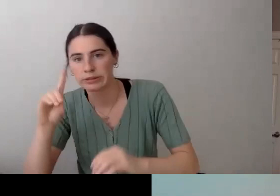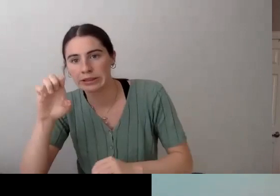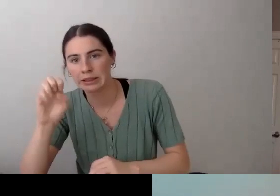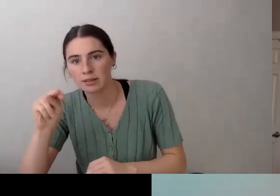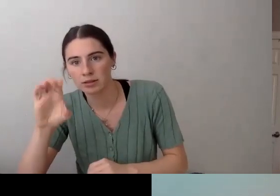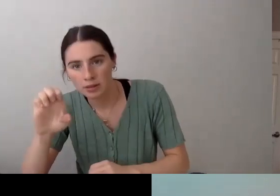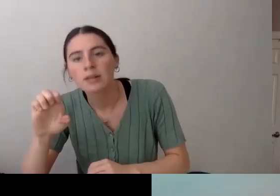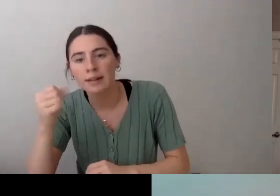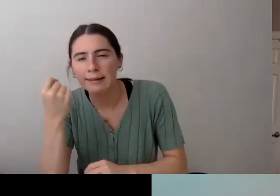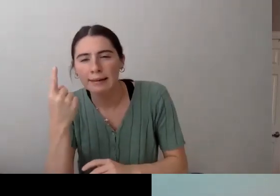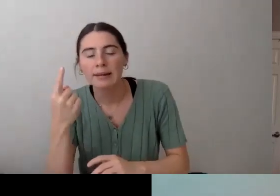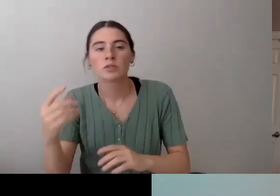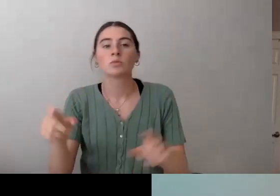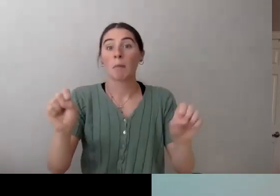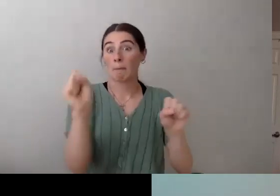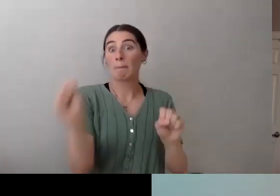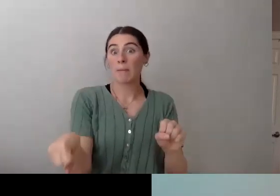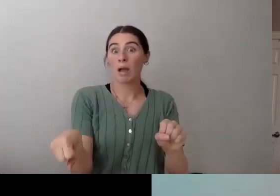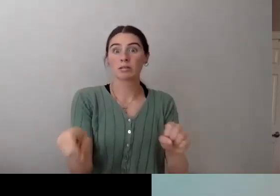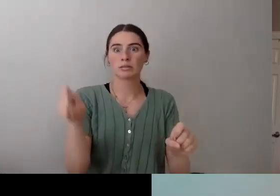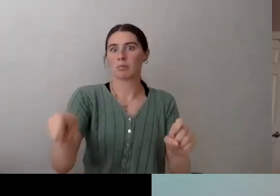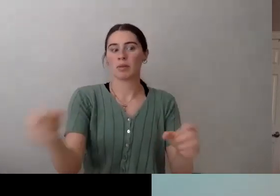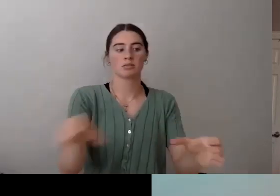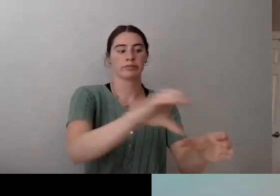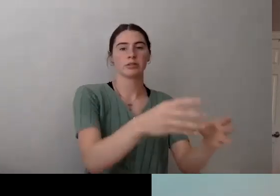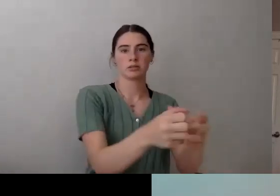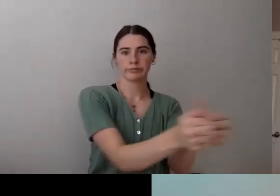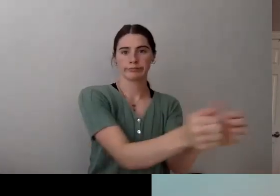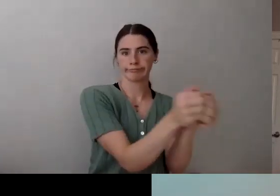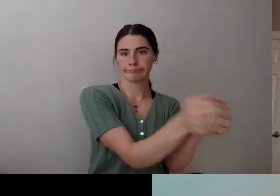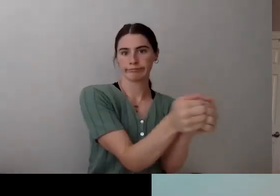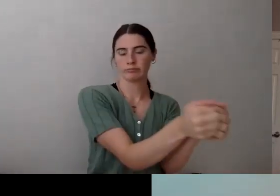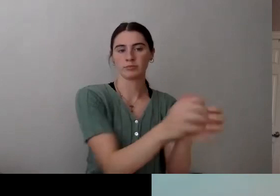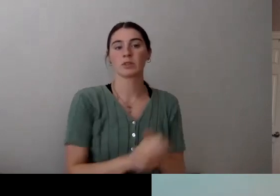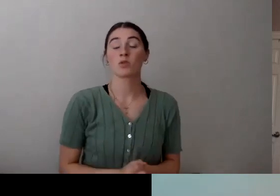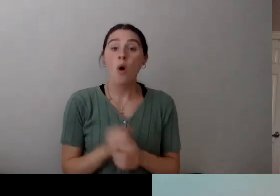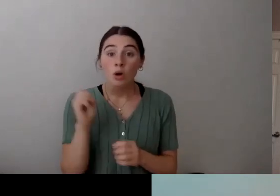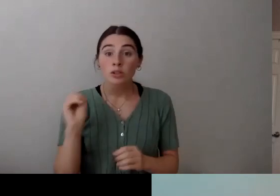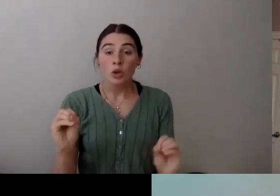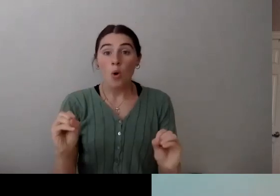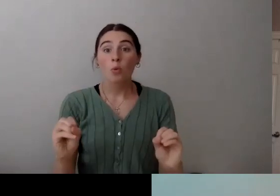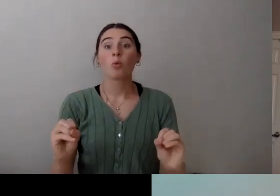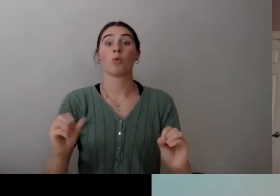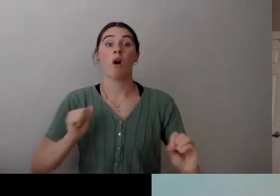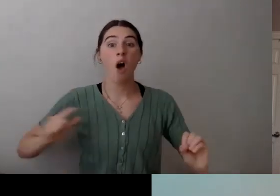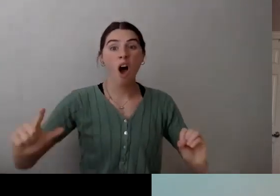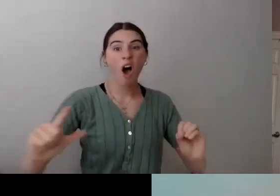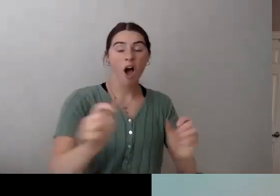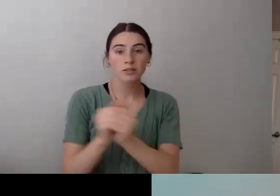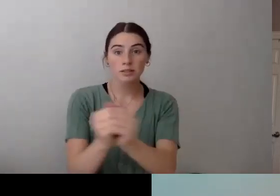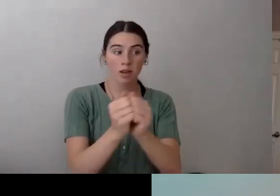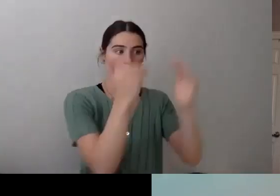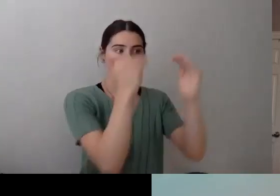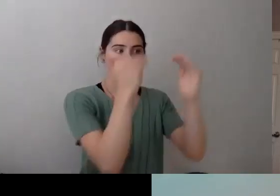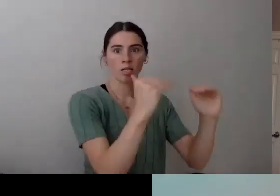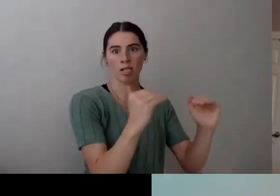Okay, so once we have all those ingredients together, we're going to mix it up. And you may